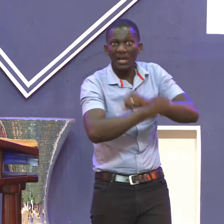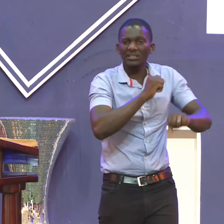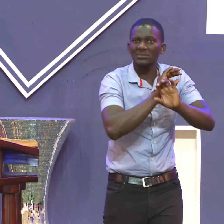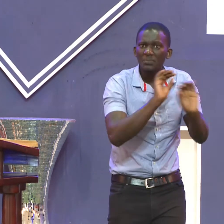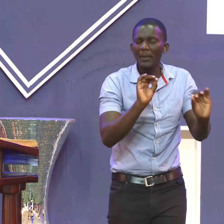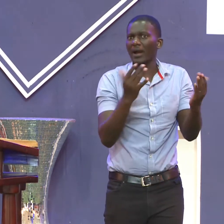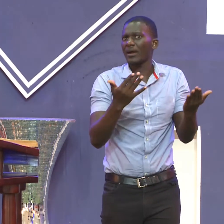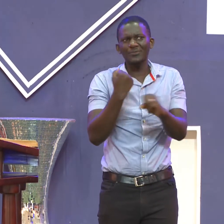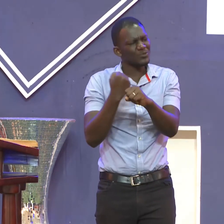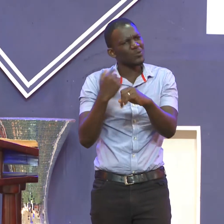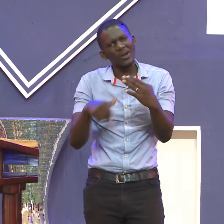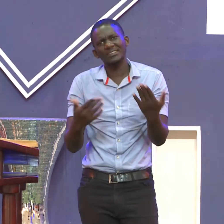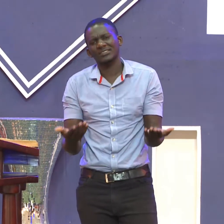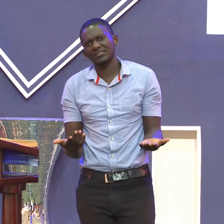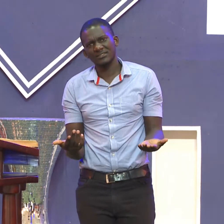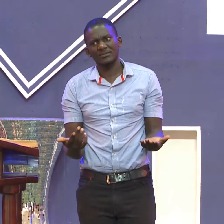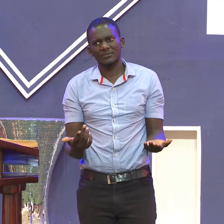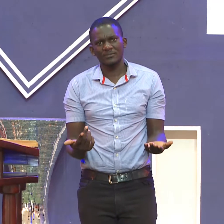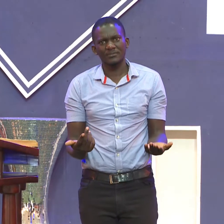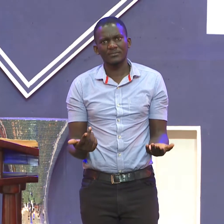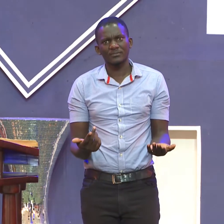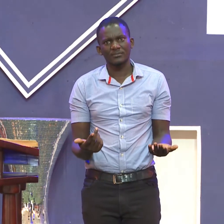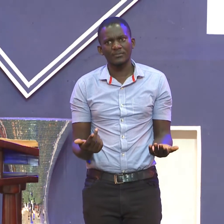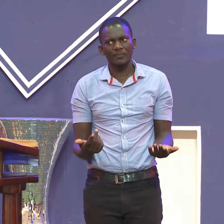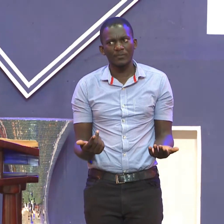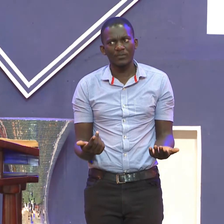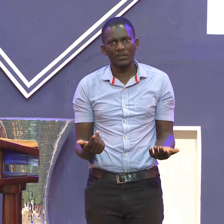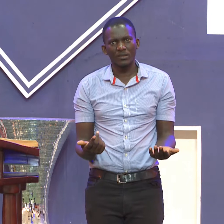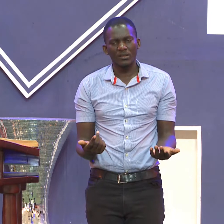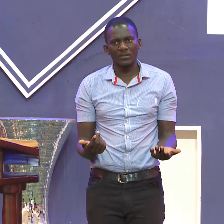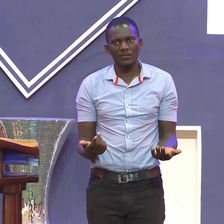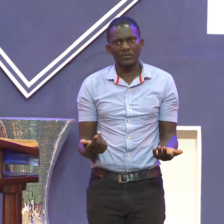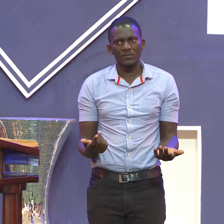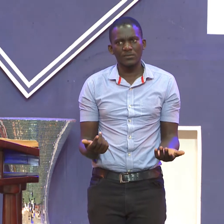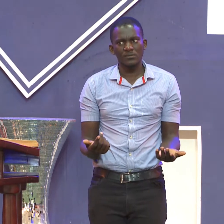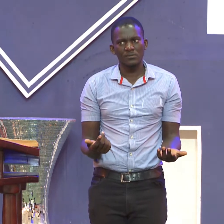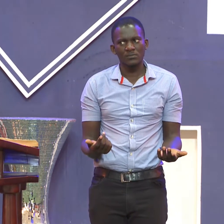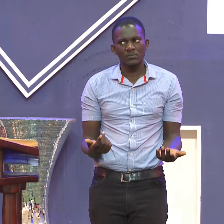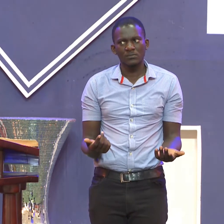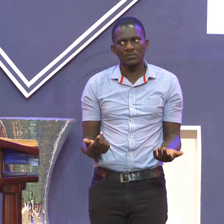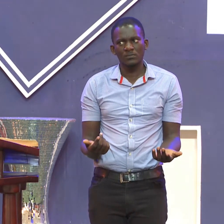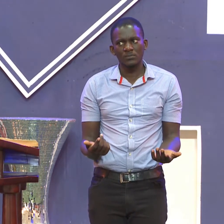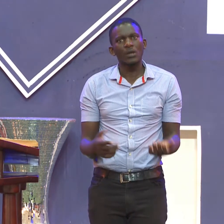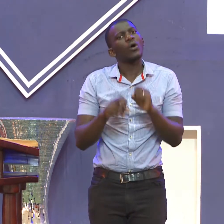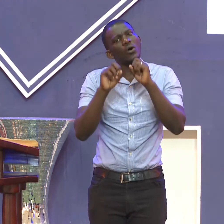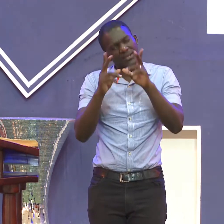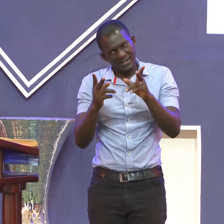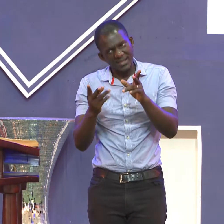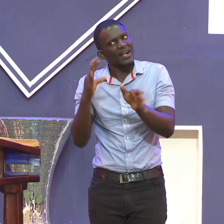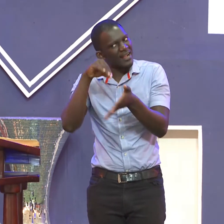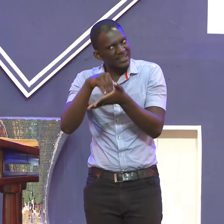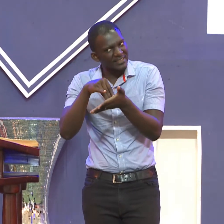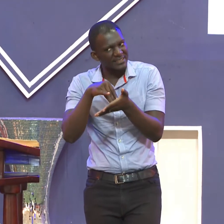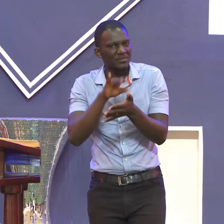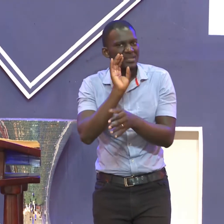hear your words, but whenever you tell them something, they do not do what you've told them to do. Kale kanziremu kino. So let me